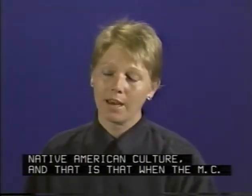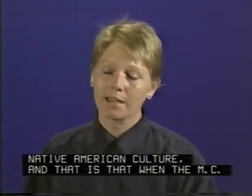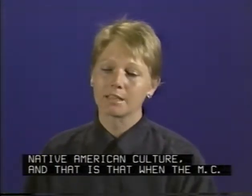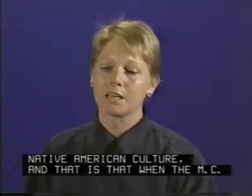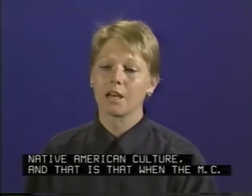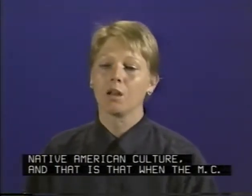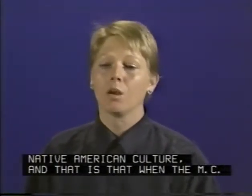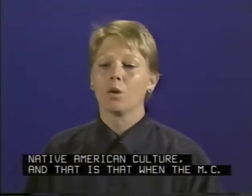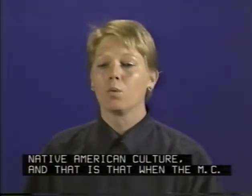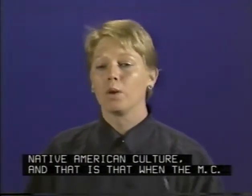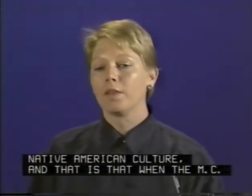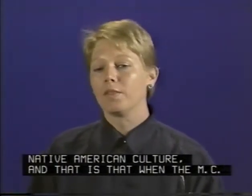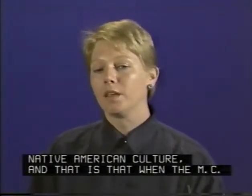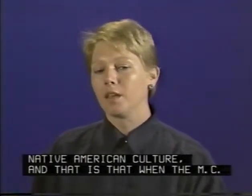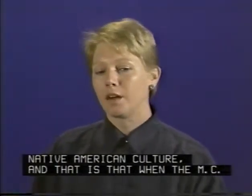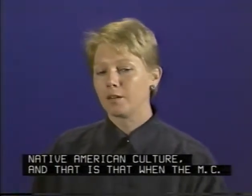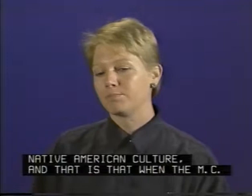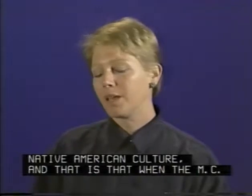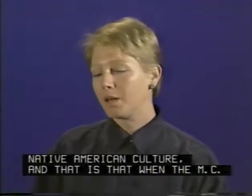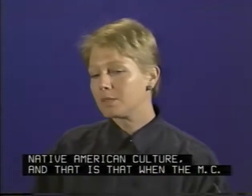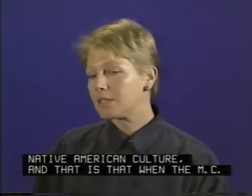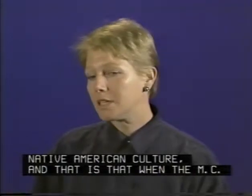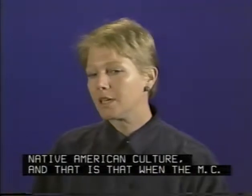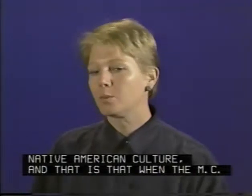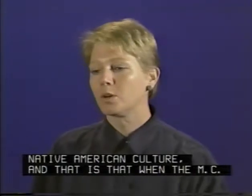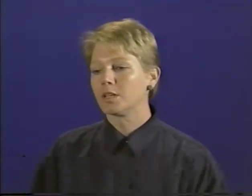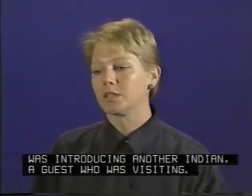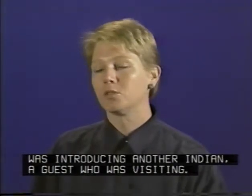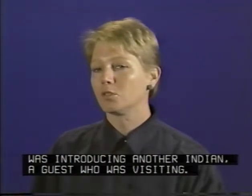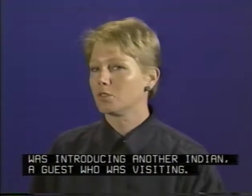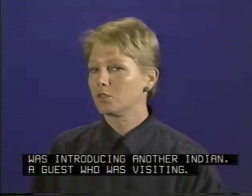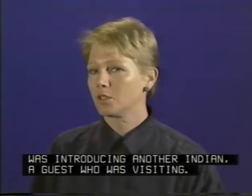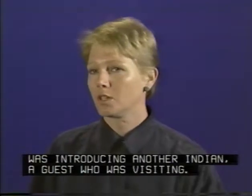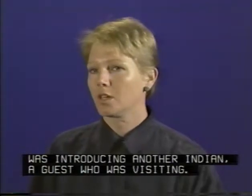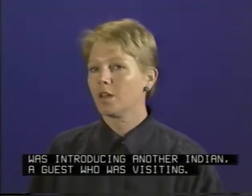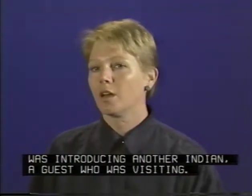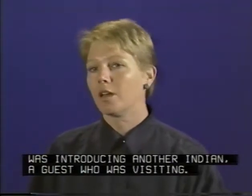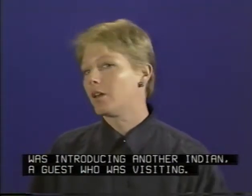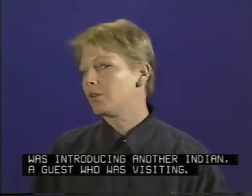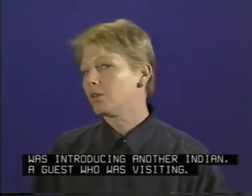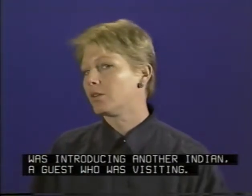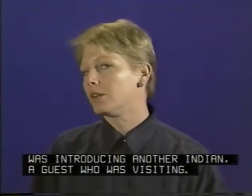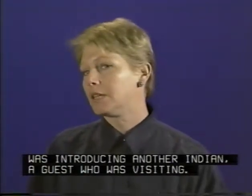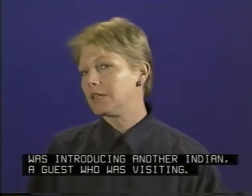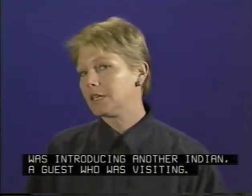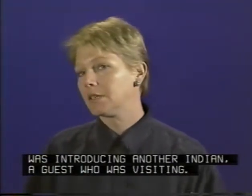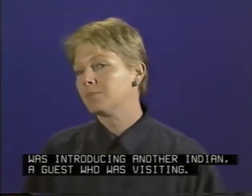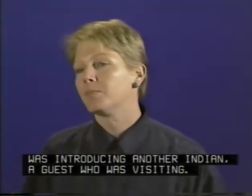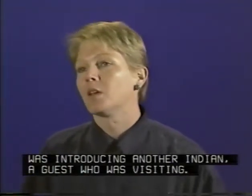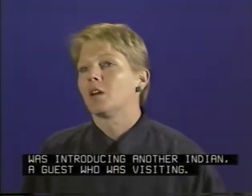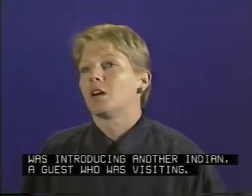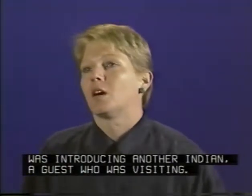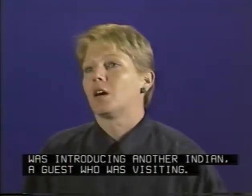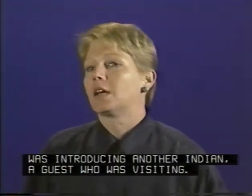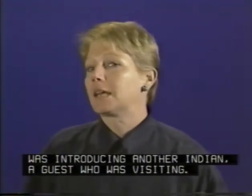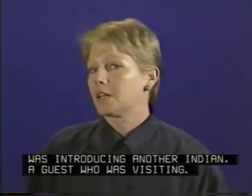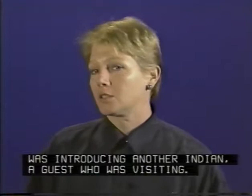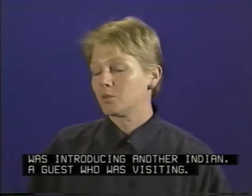that is that when the MC was introducing another Indian, a guest who